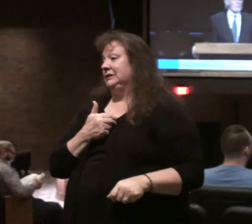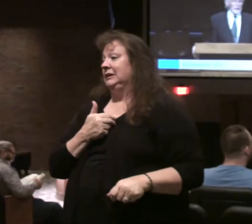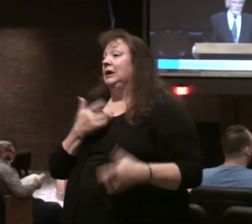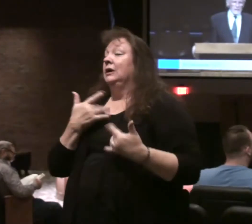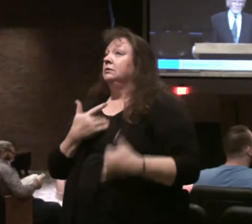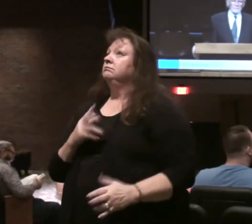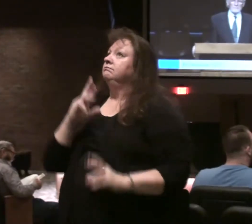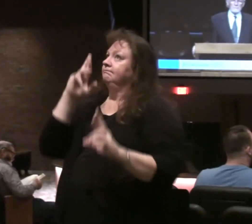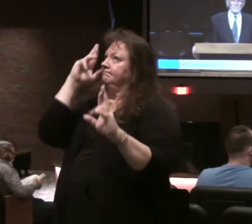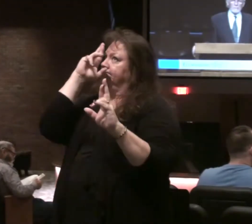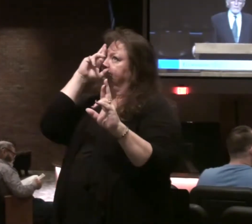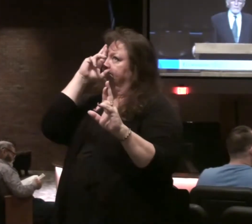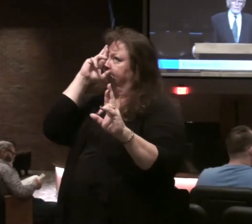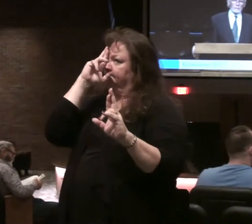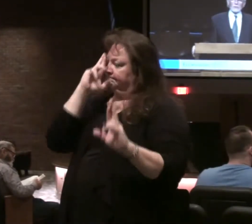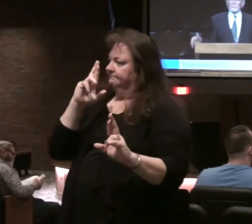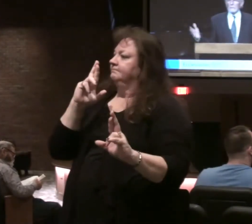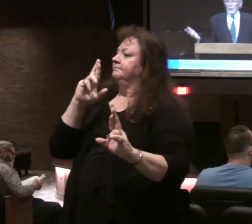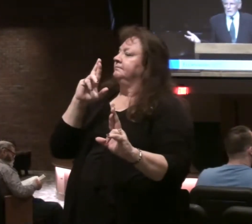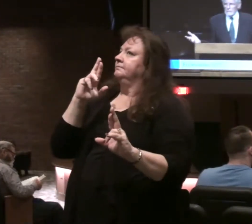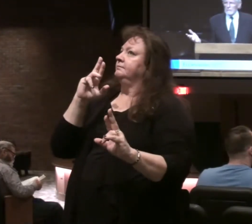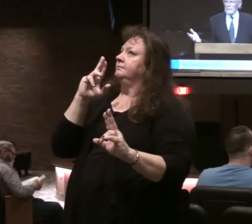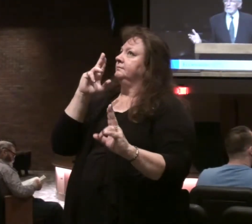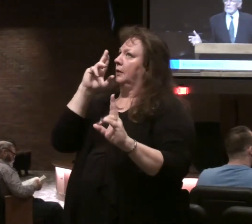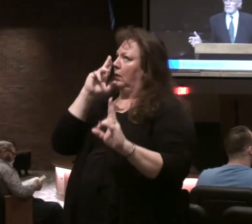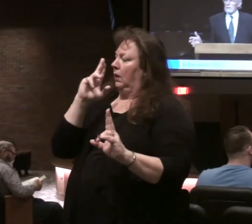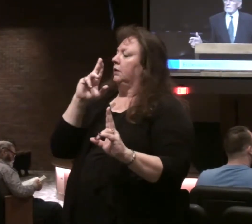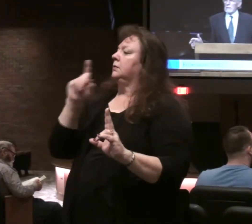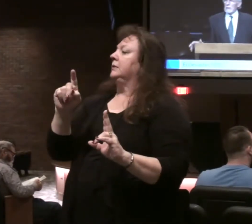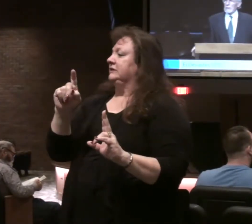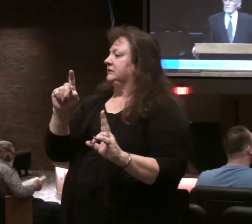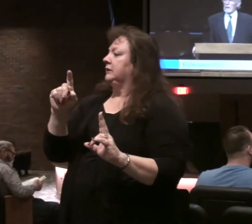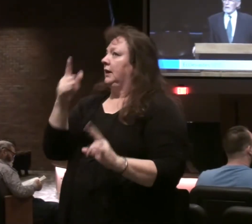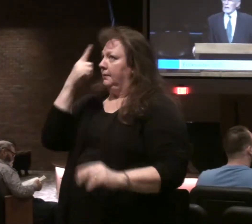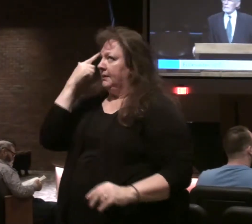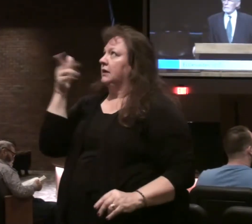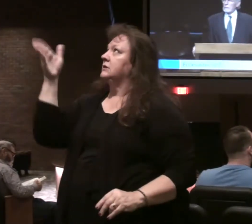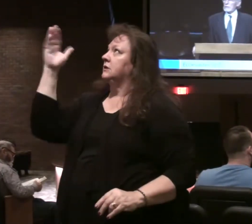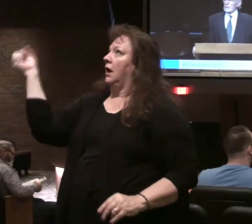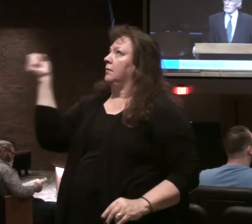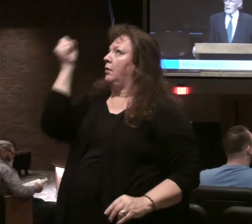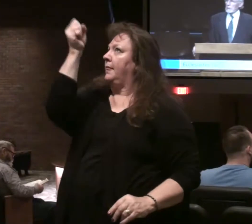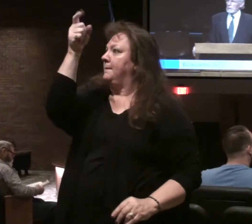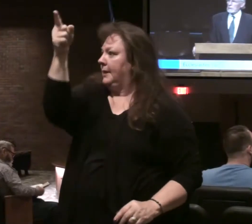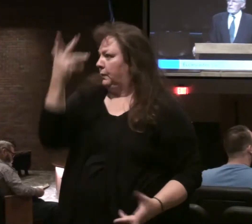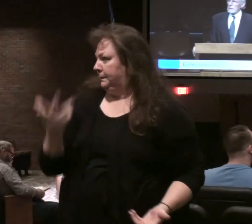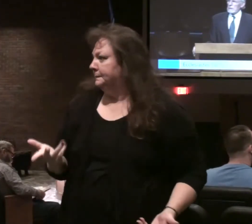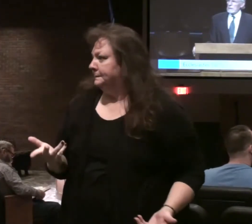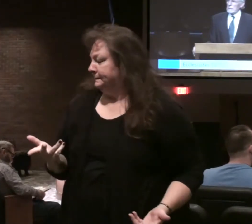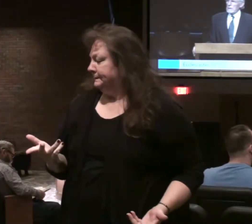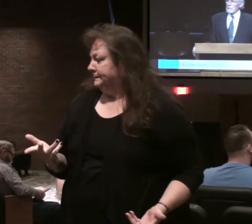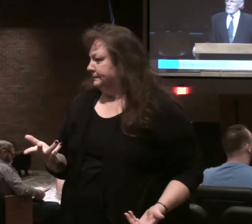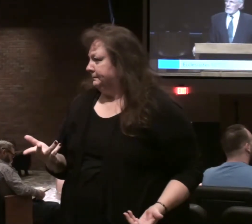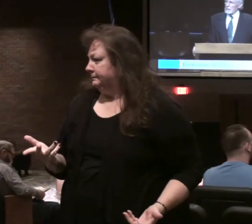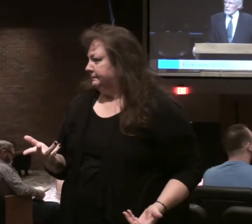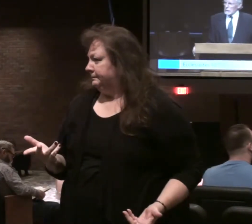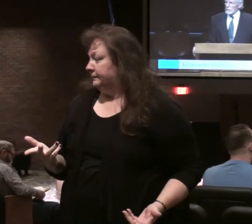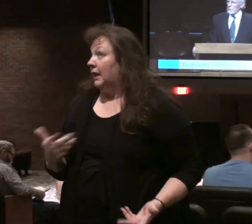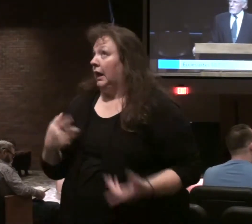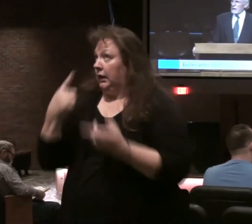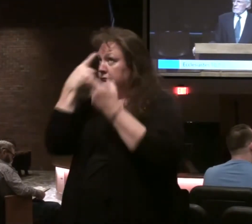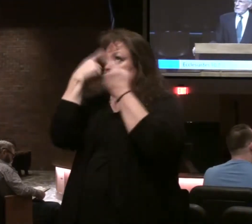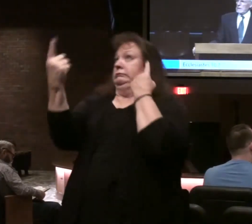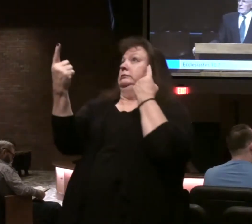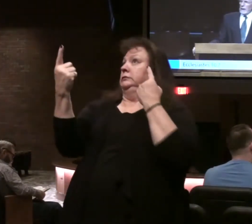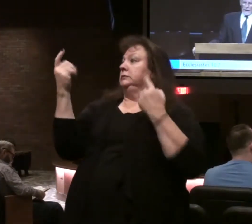still respect them. We'll still give them honor because they have the position of power. They disagree